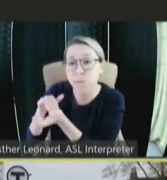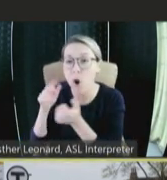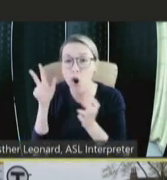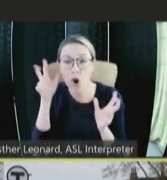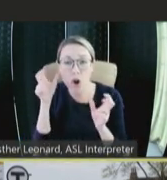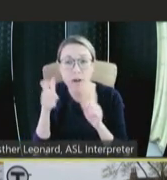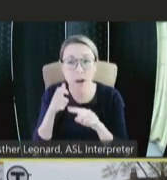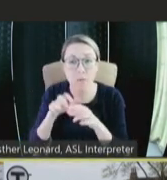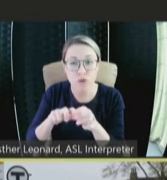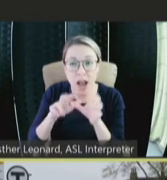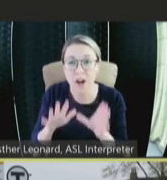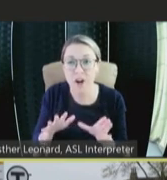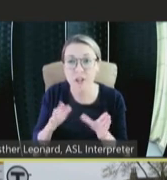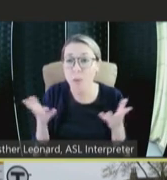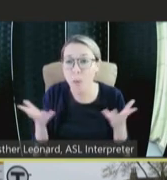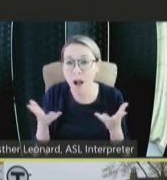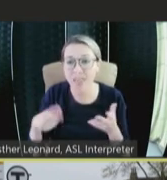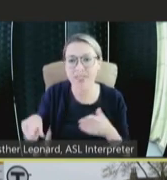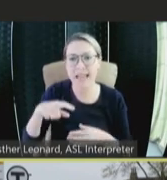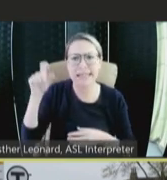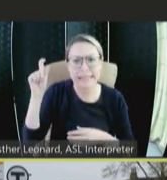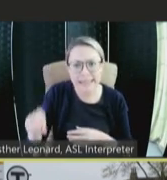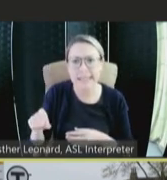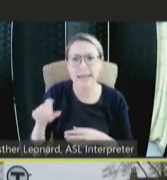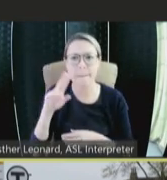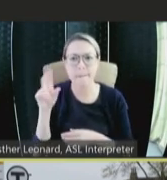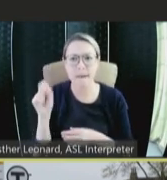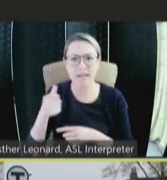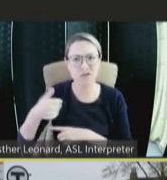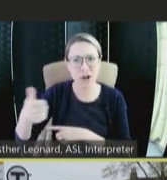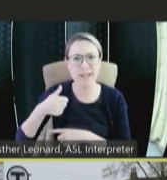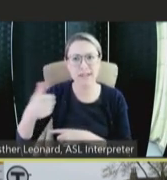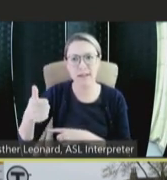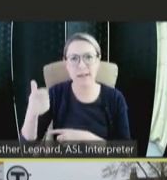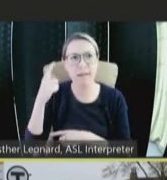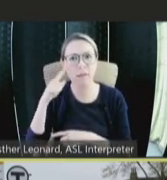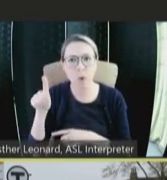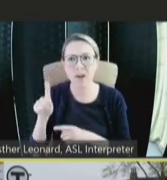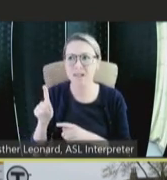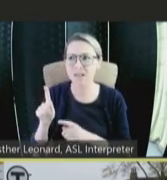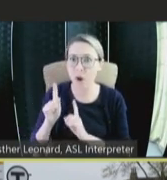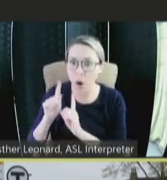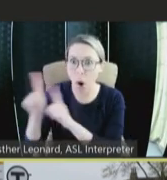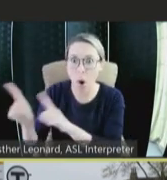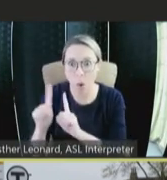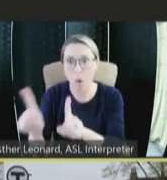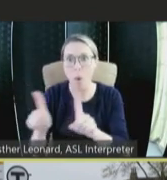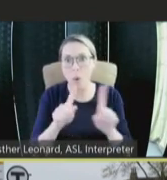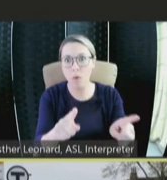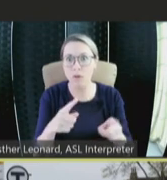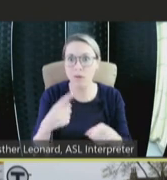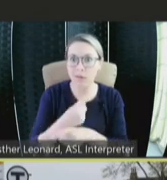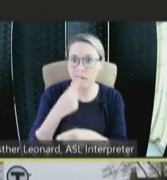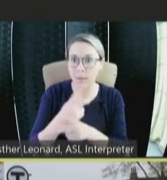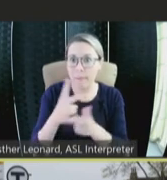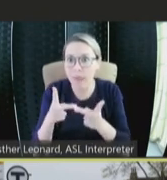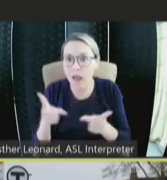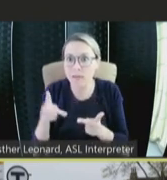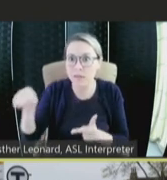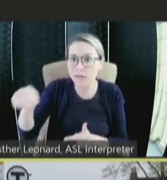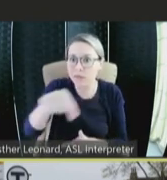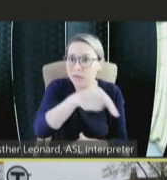need the bus network, transit services in general, to go where people want to go. We need a system that